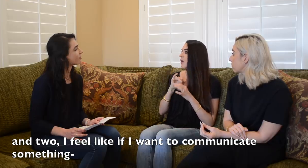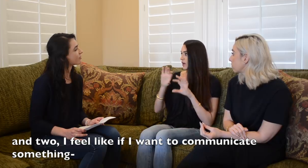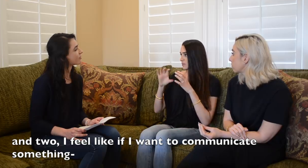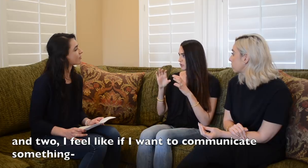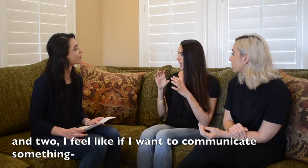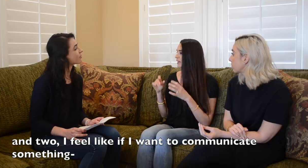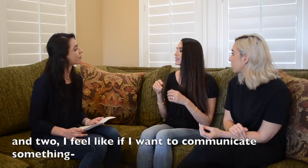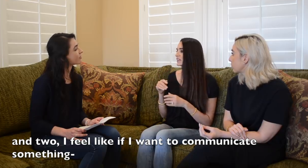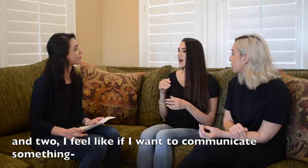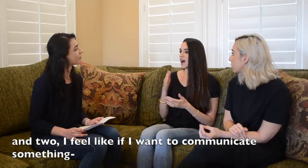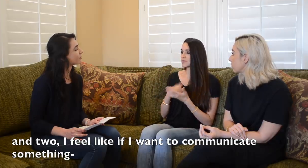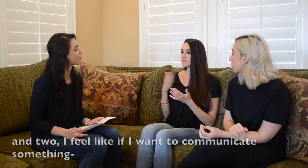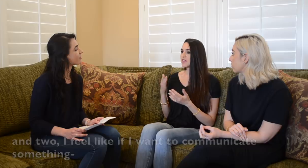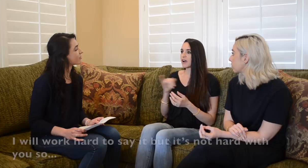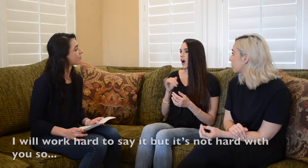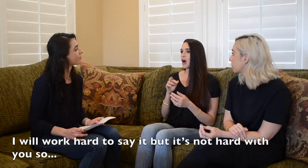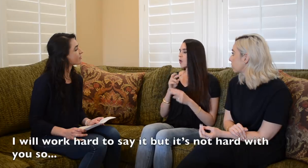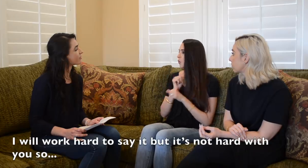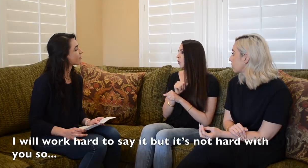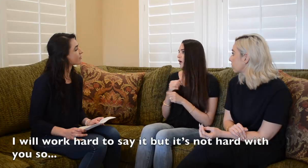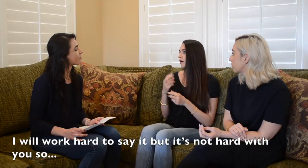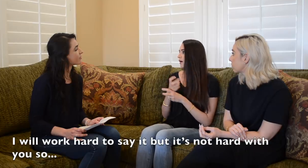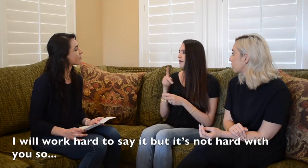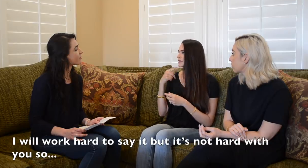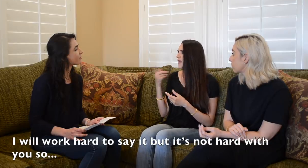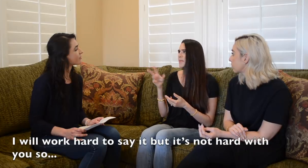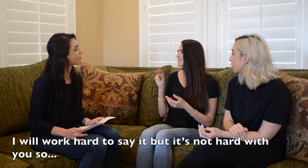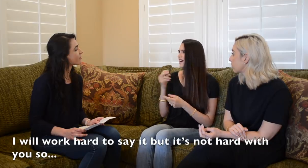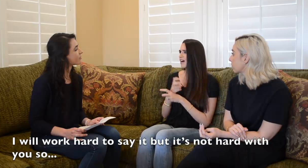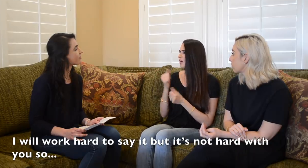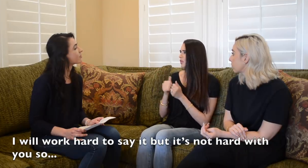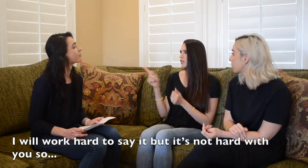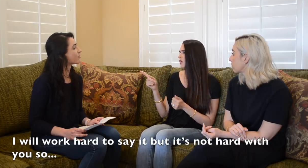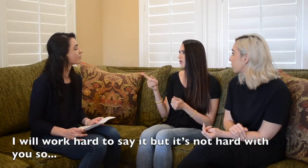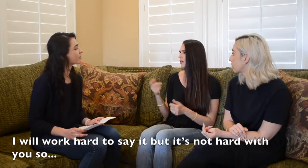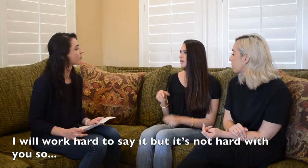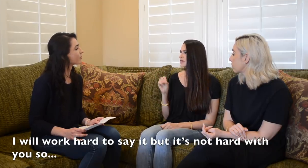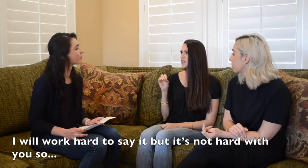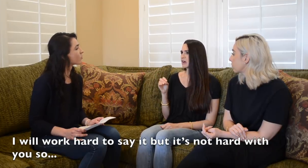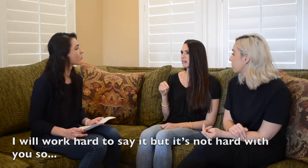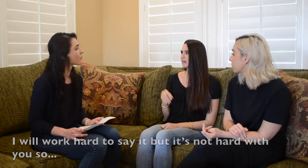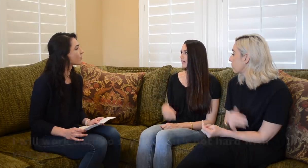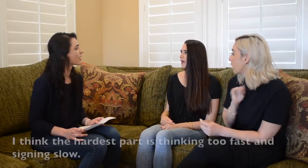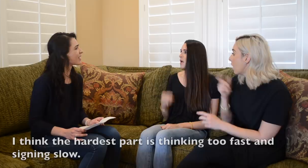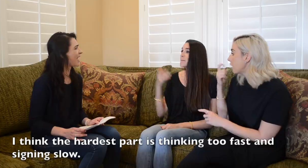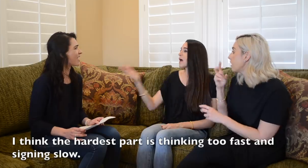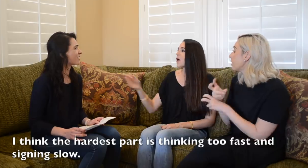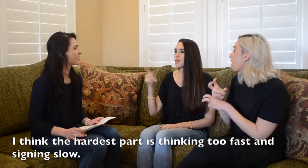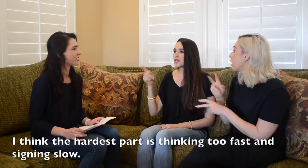if I want to communicate something, I'll work hard to say it, but it's not hard with you, so. I think the